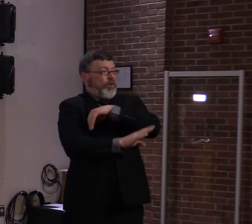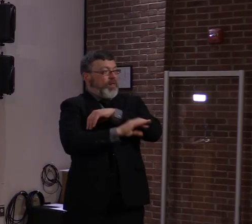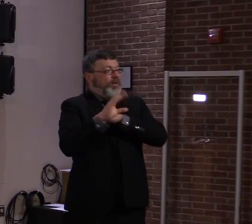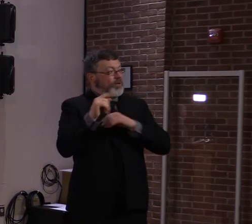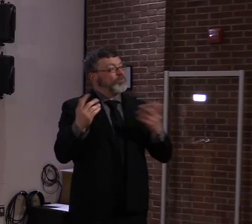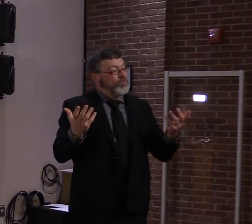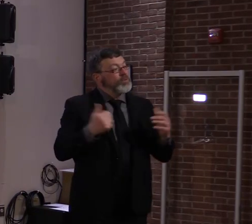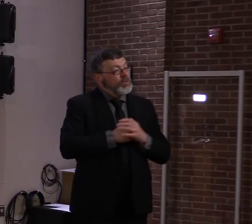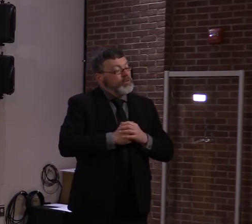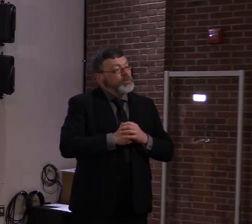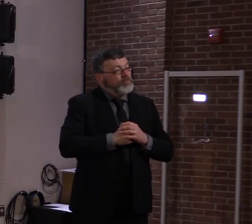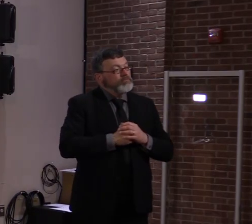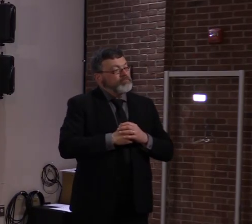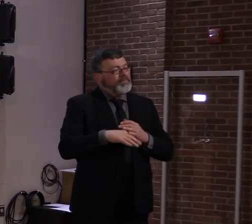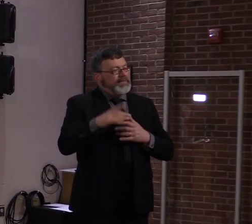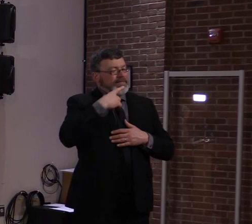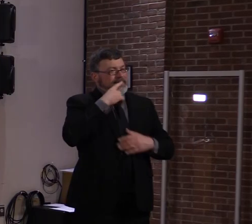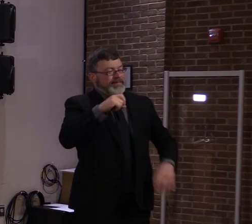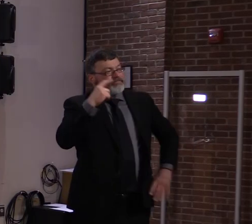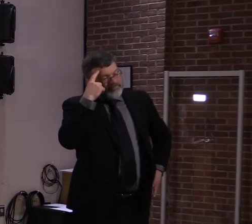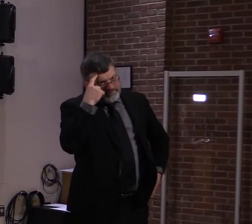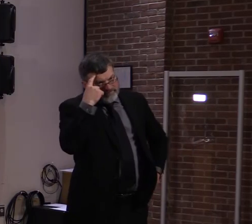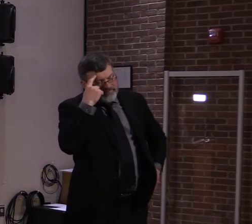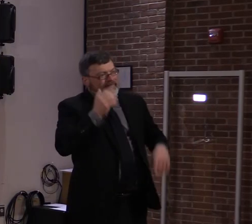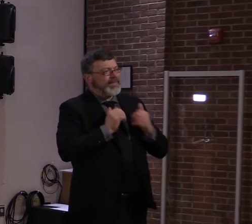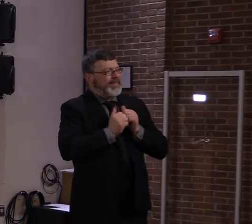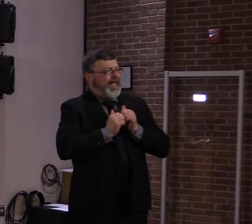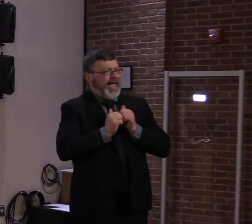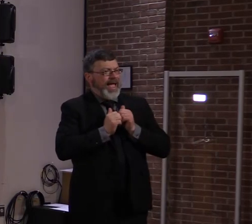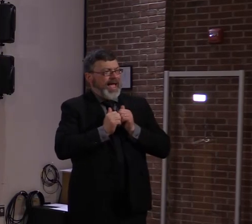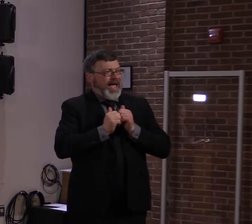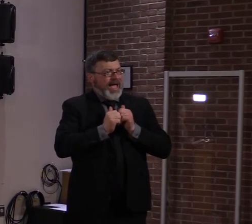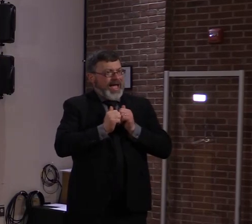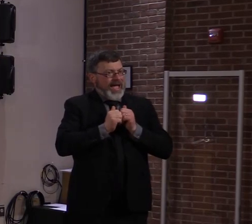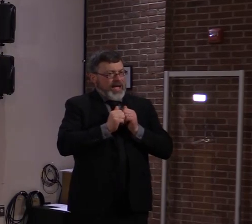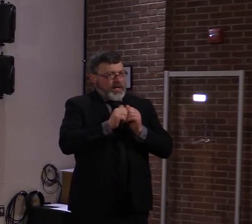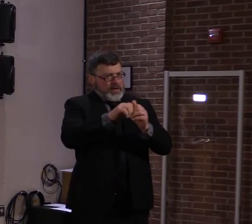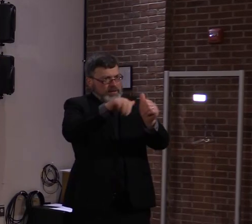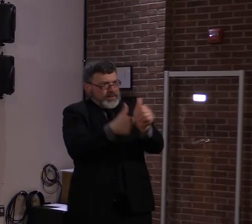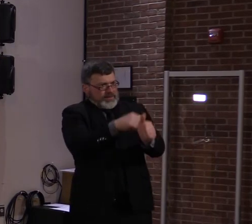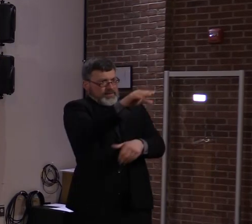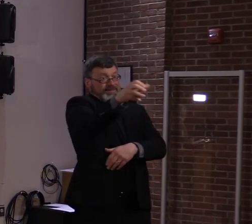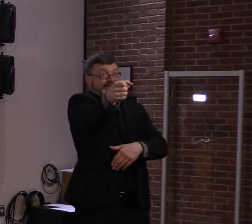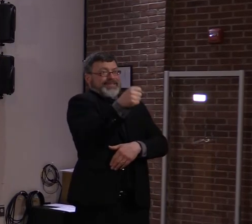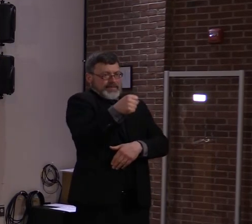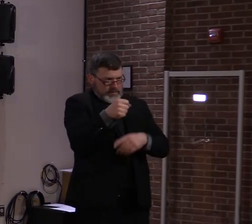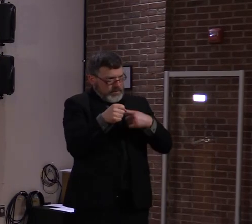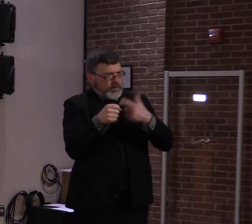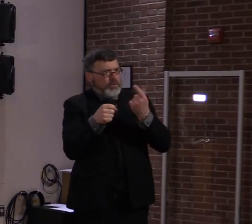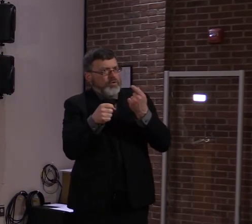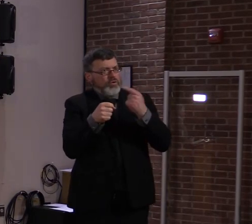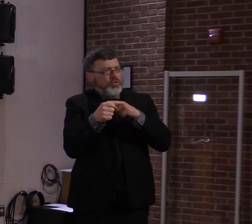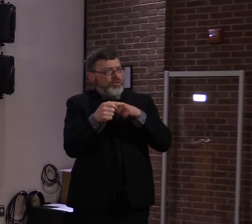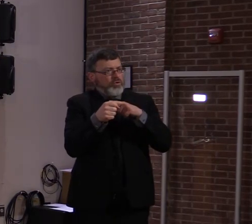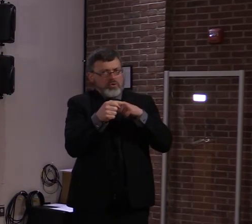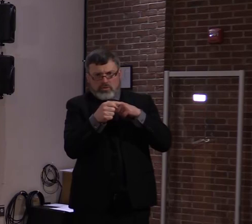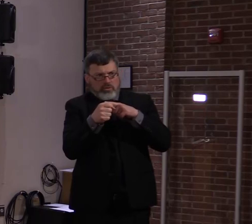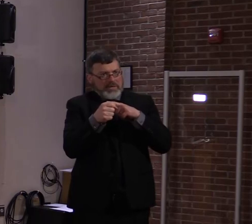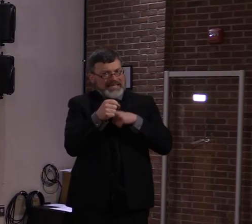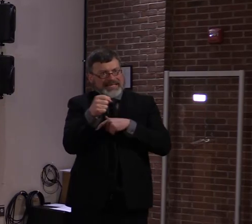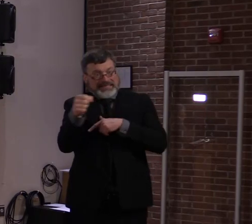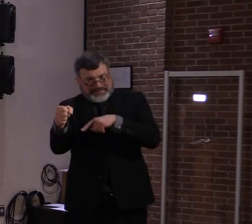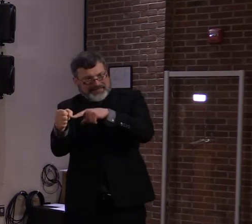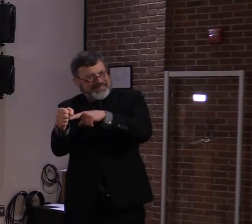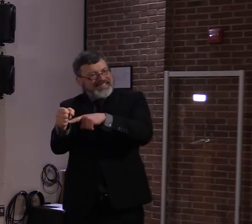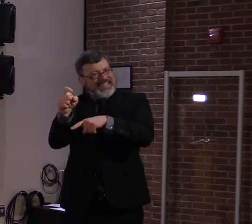done for people that are homeless than providing permanent housing? That's the solution. In the meantime, as